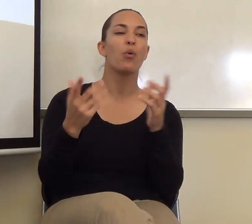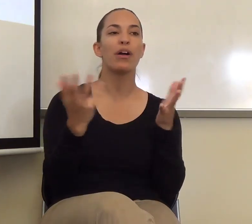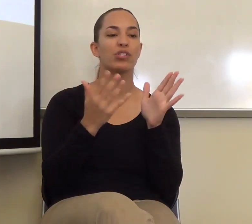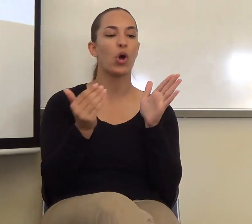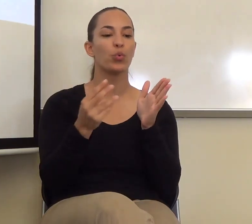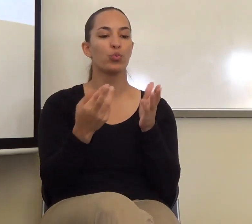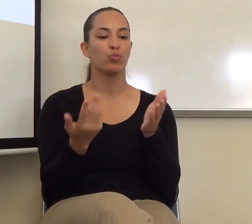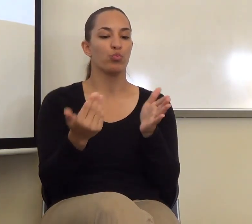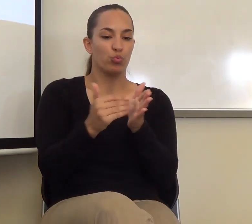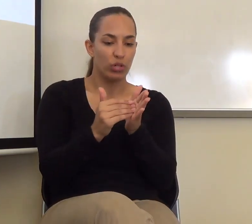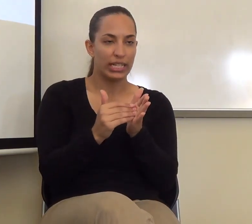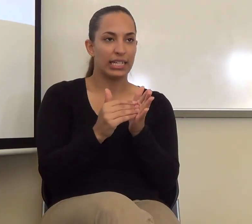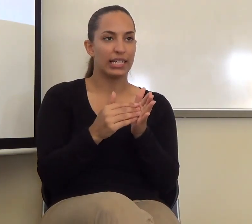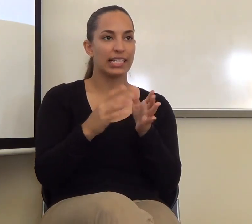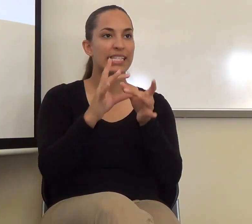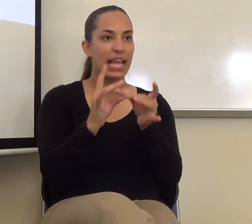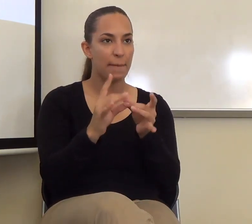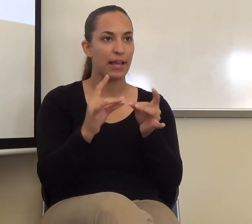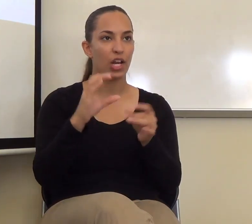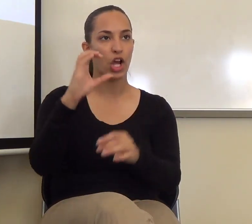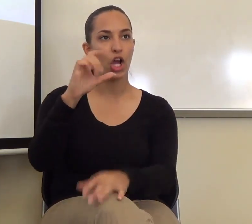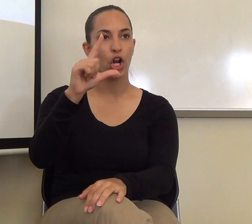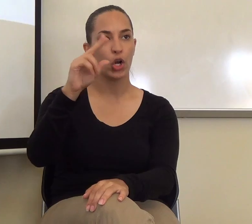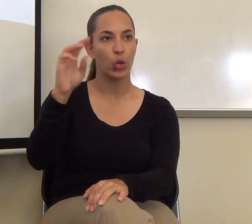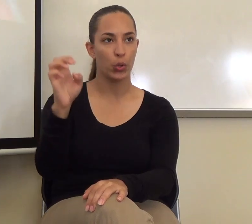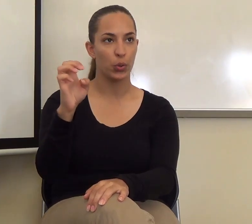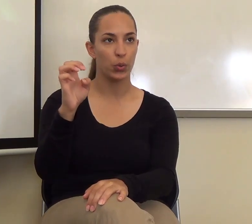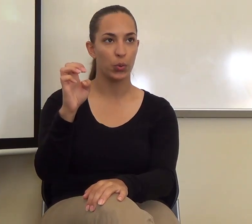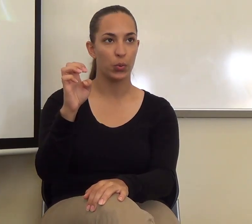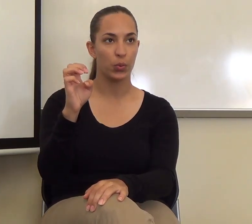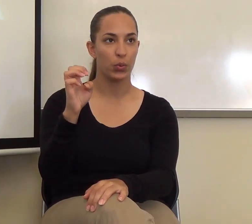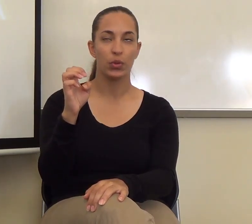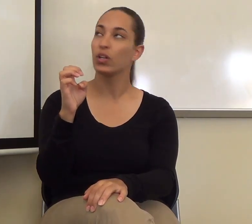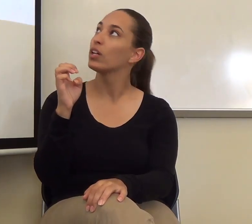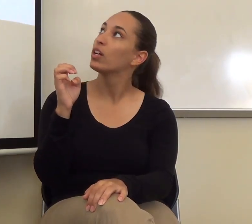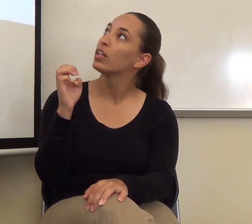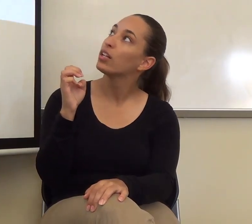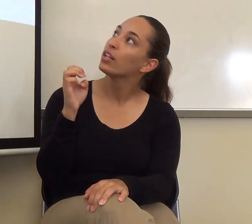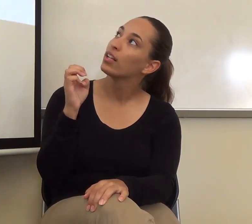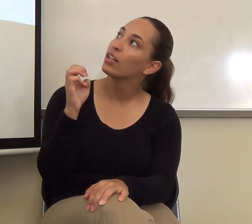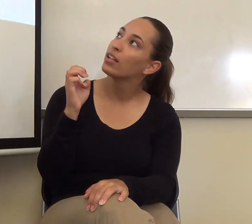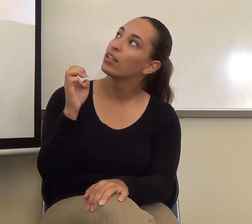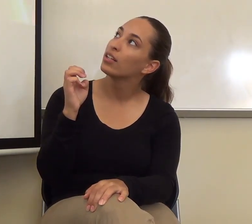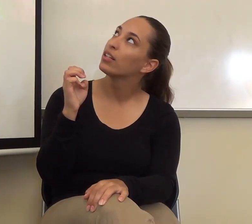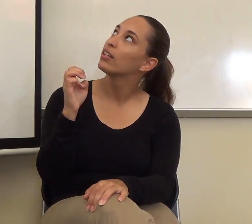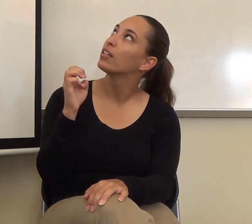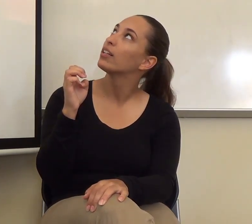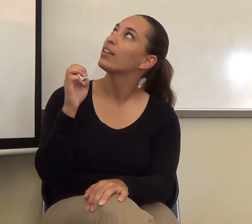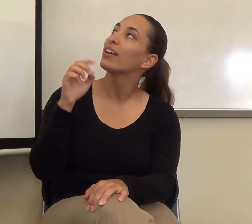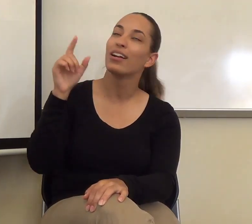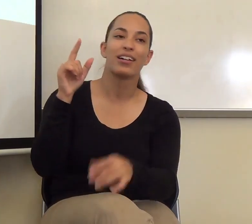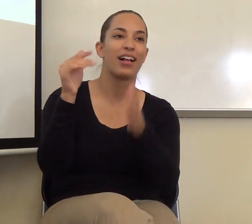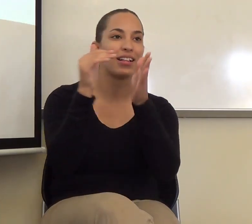I would Message. accept point, Messages. but yeah, there's this, and there's this.